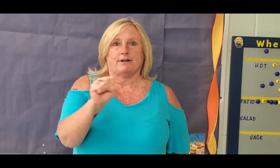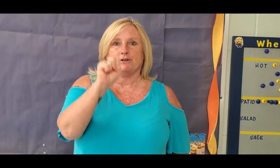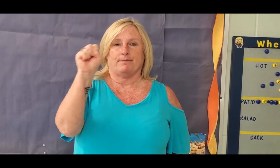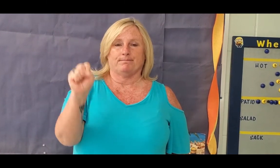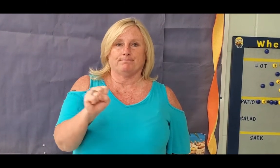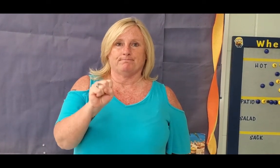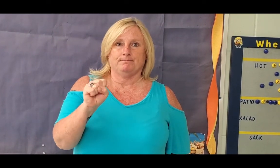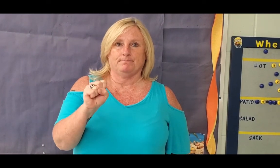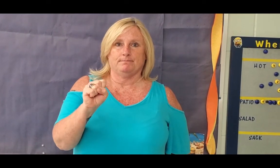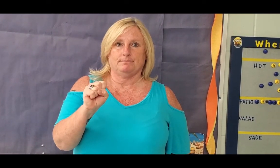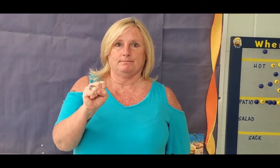Saturday.